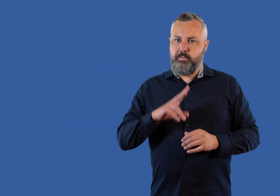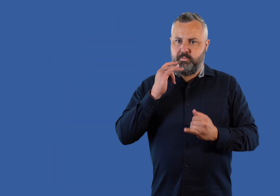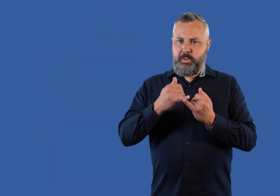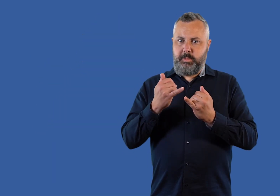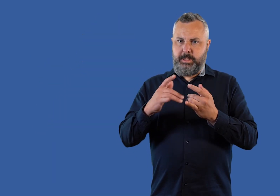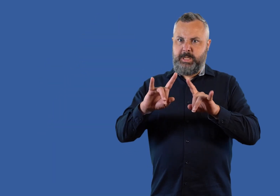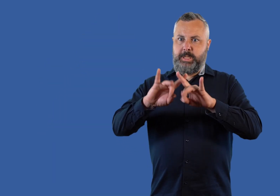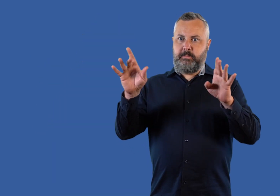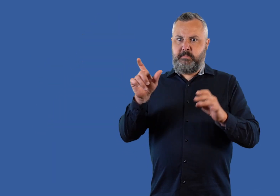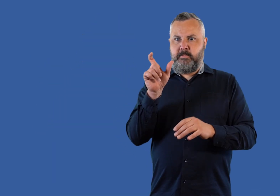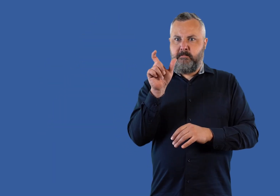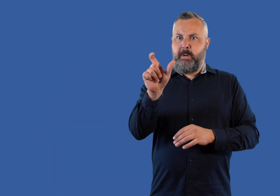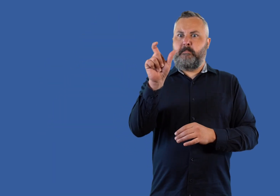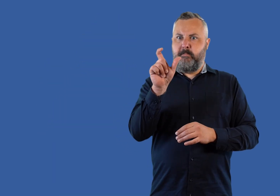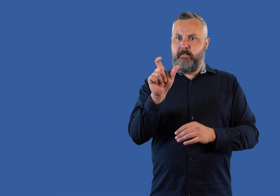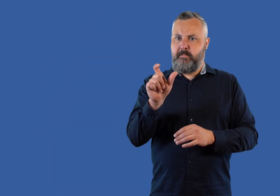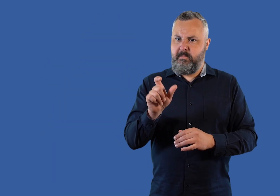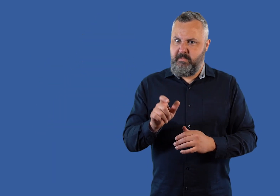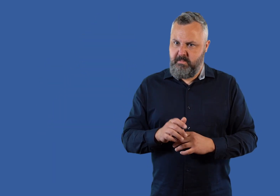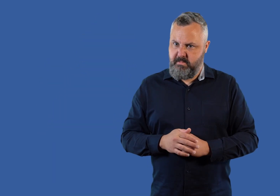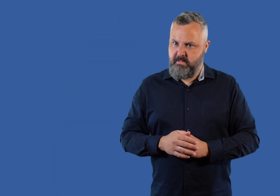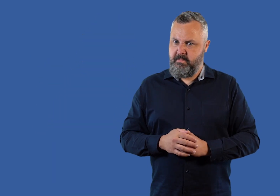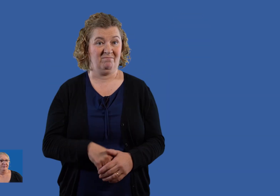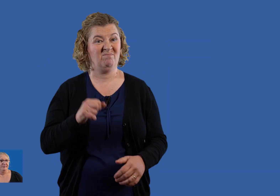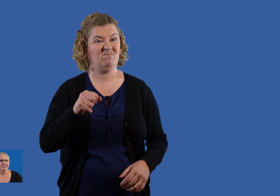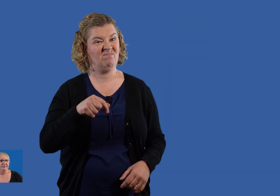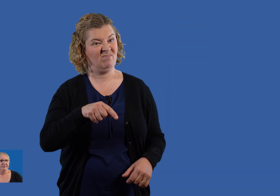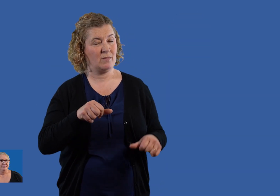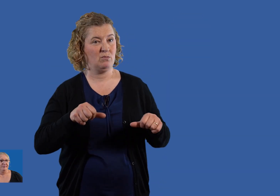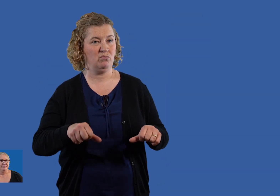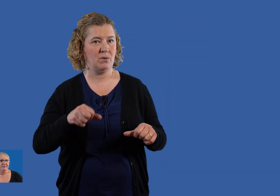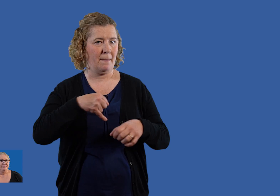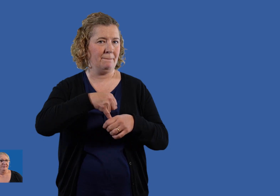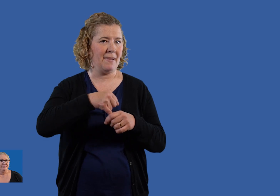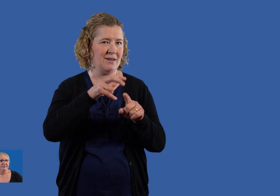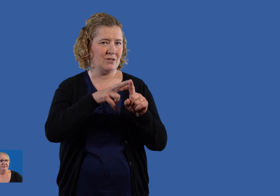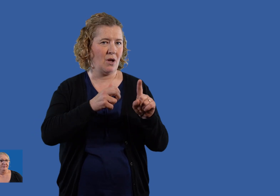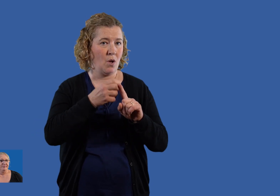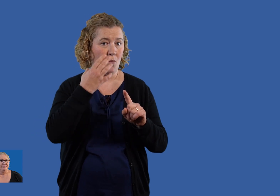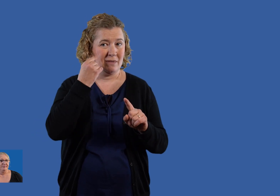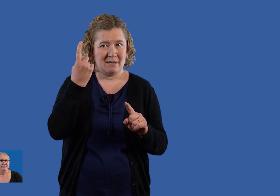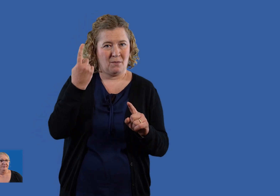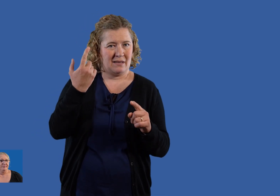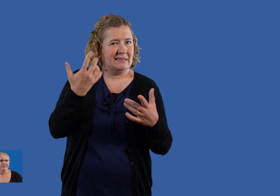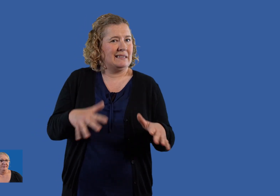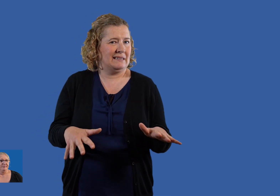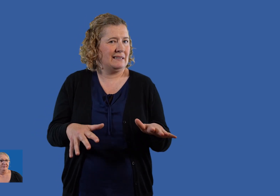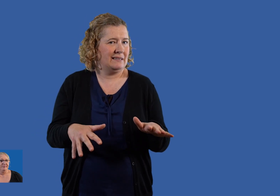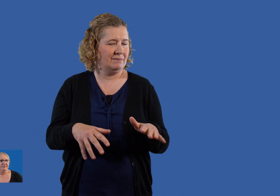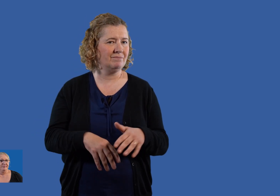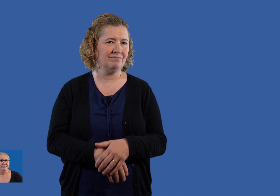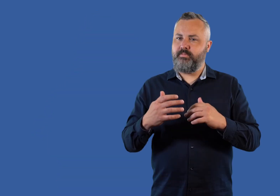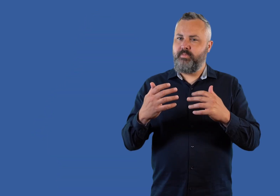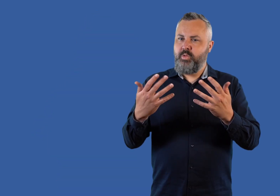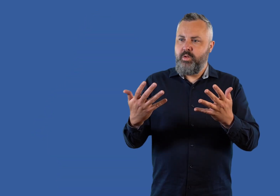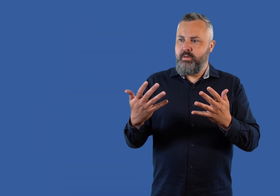That's very clinical. Yeah, it's the official medical diagnosis used when someone does this.